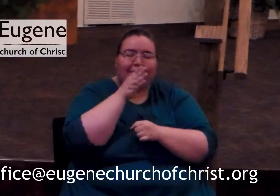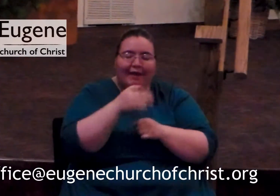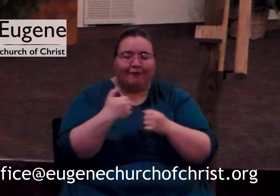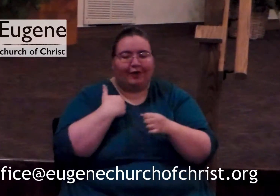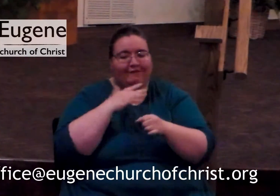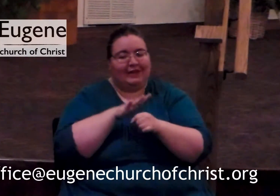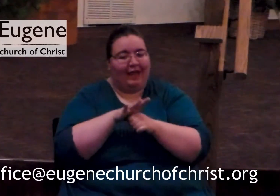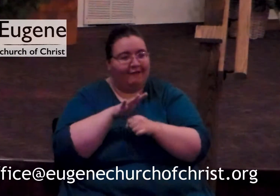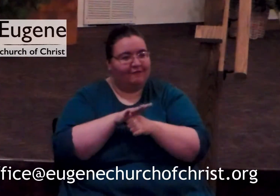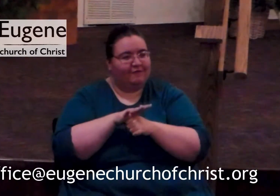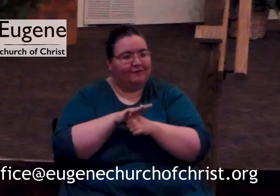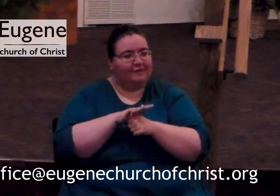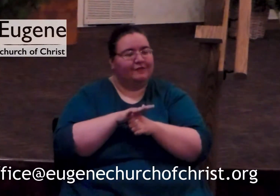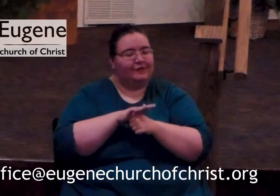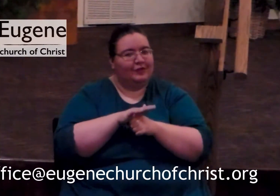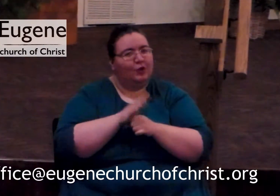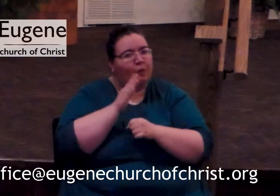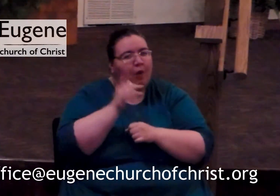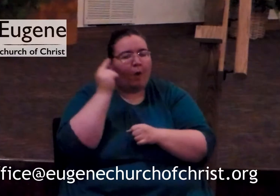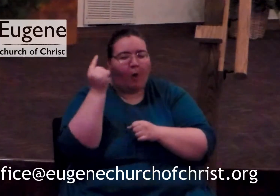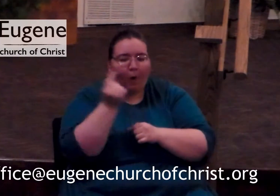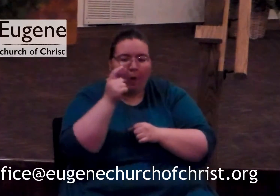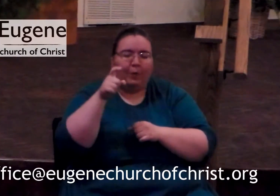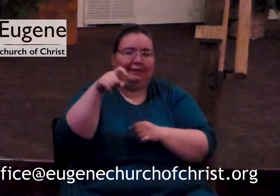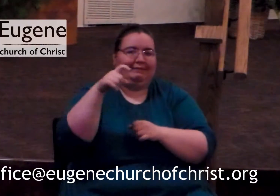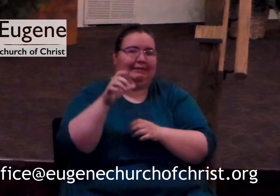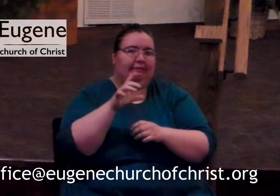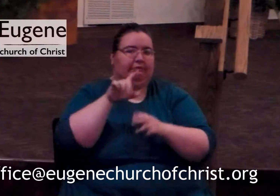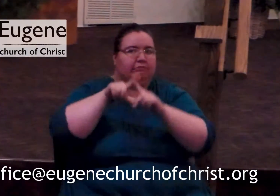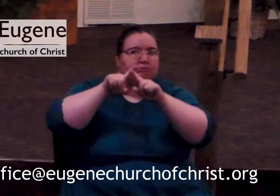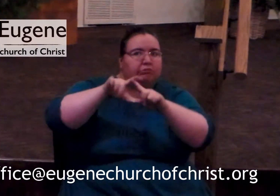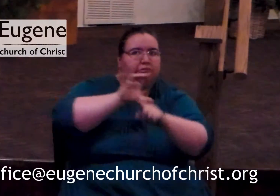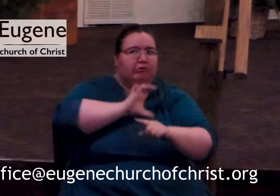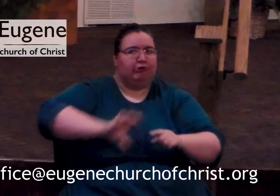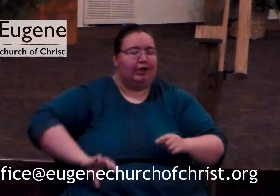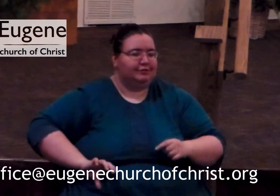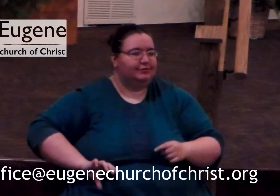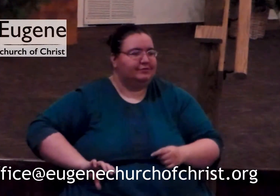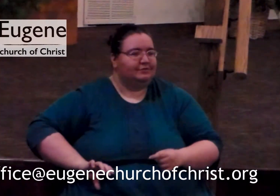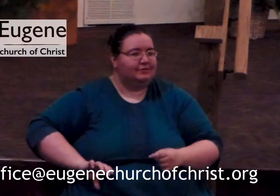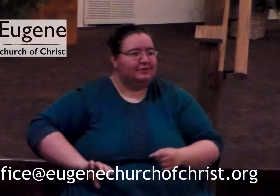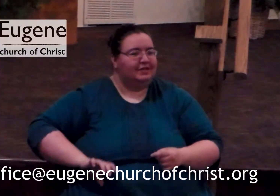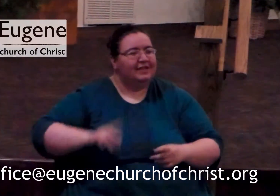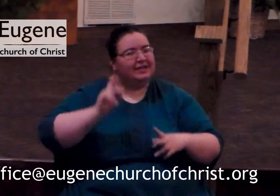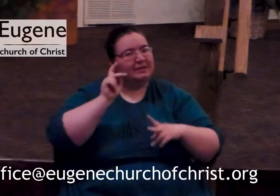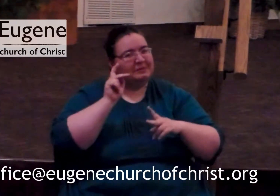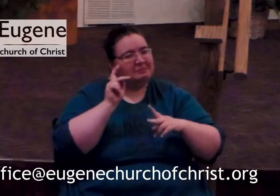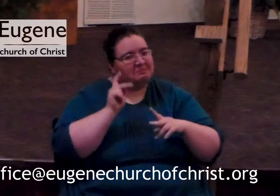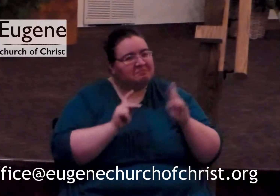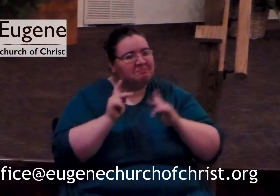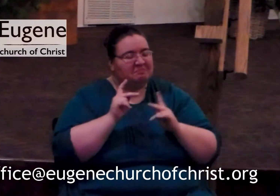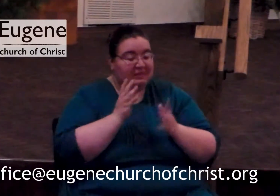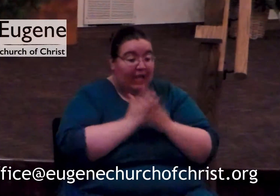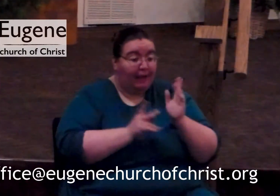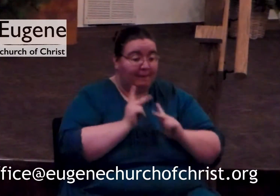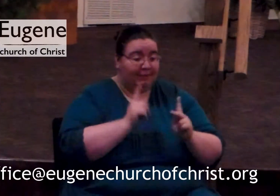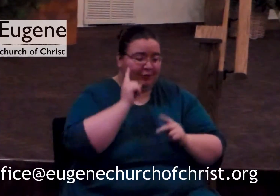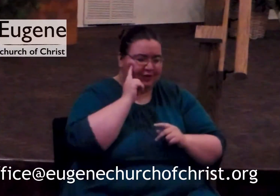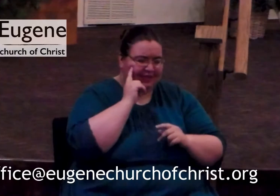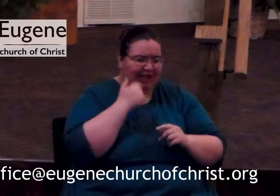need for Christ. But some people begin to believe that I can fill it with this, or I can fill it with this, or the worries are too much and I need to replace it with